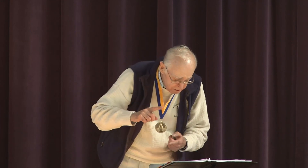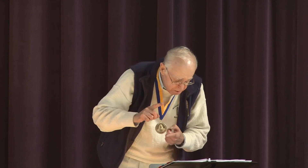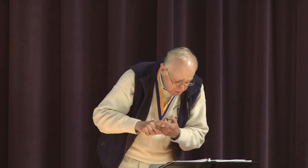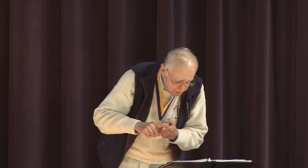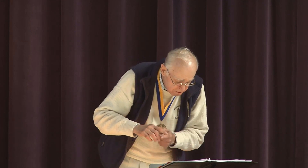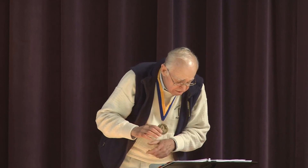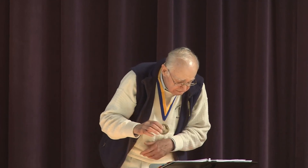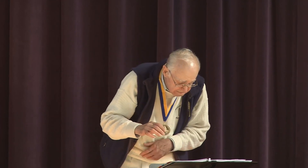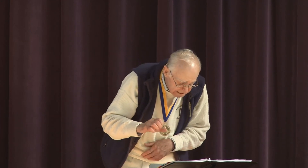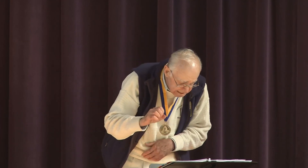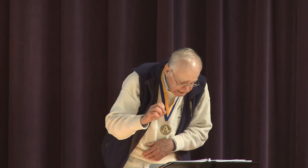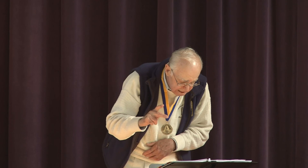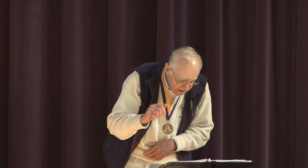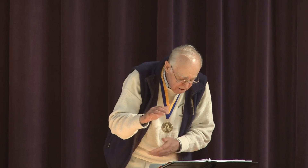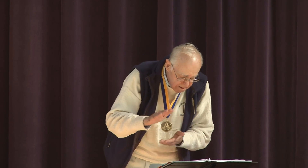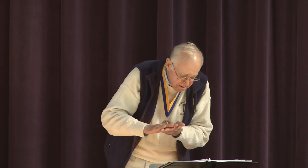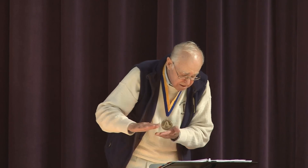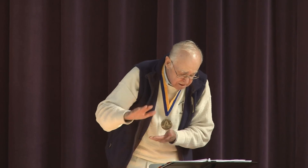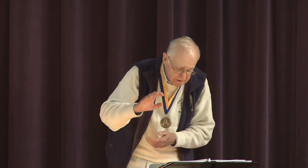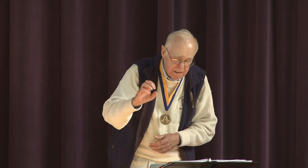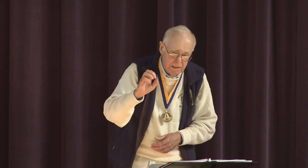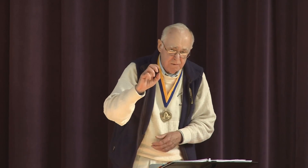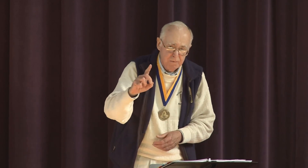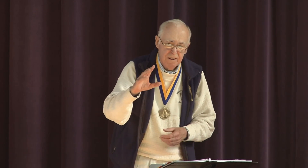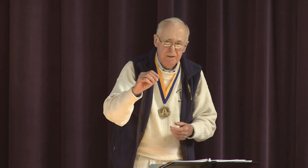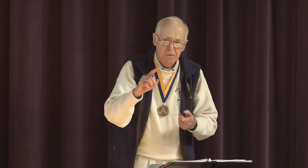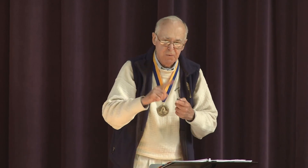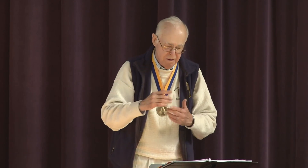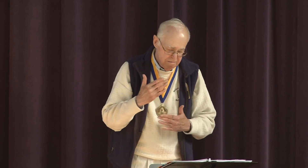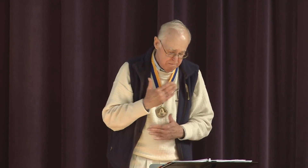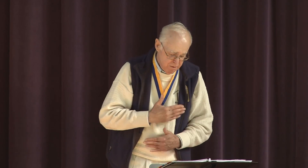that it's never too late to seek a college education